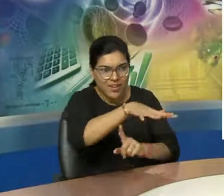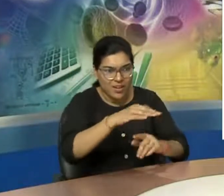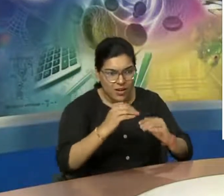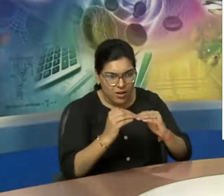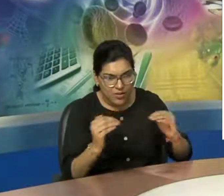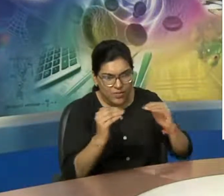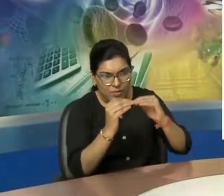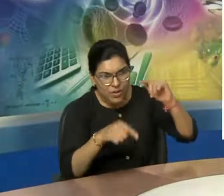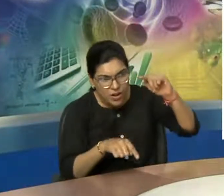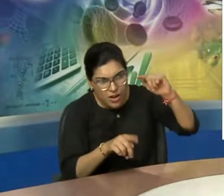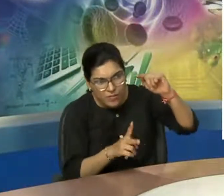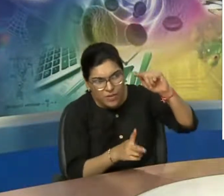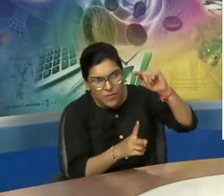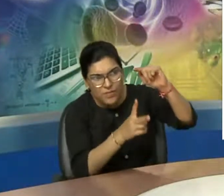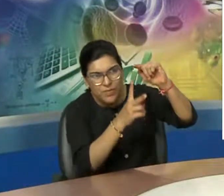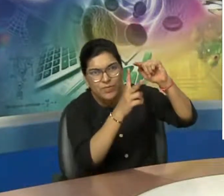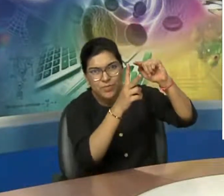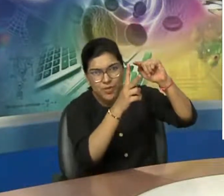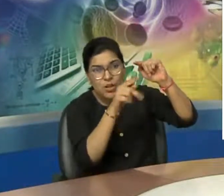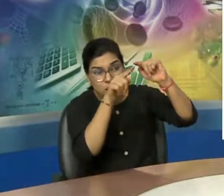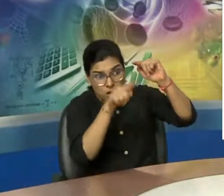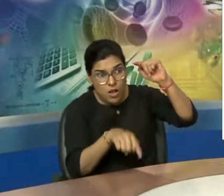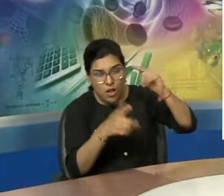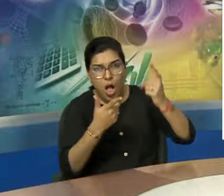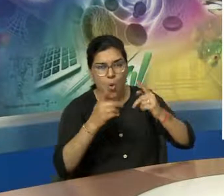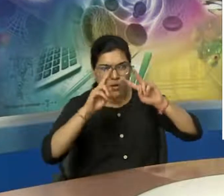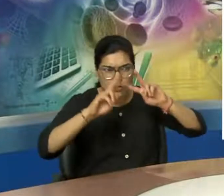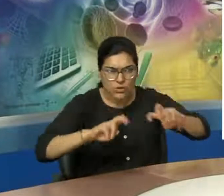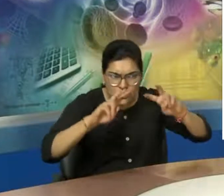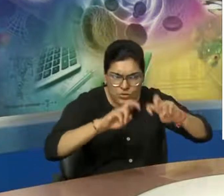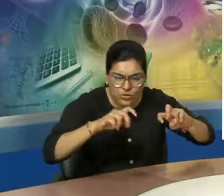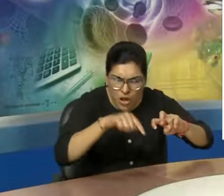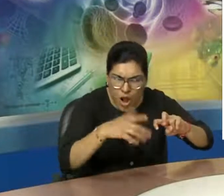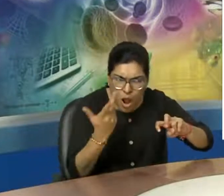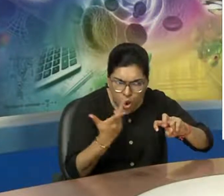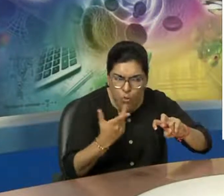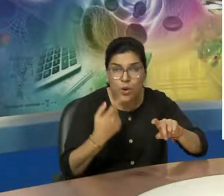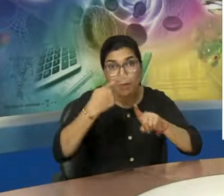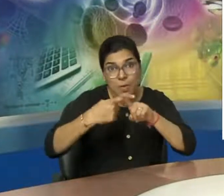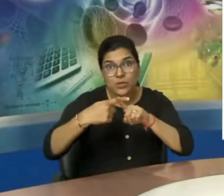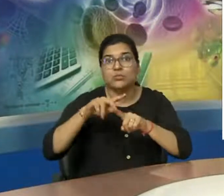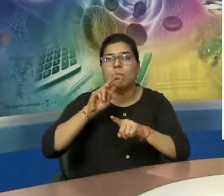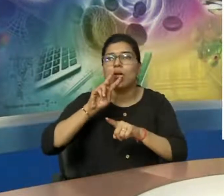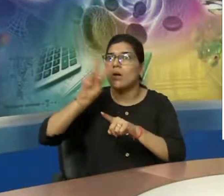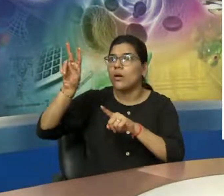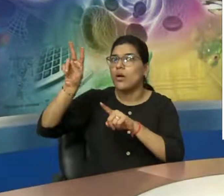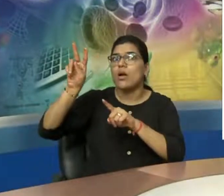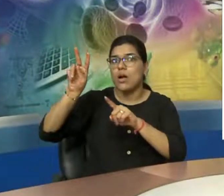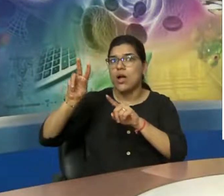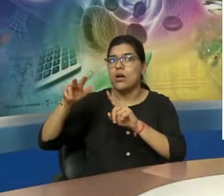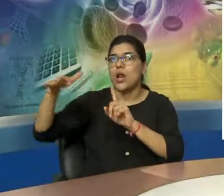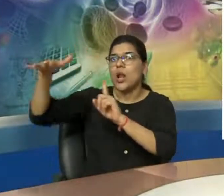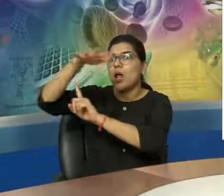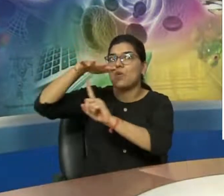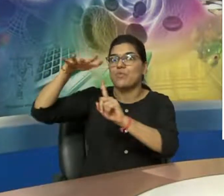It defines the study of human activities affecting the earth, like